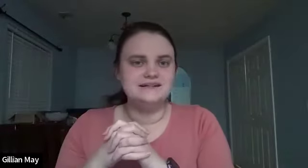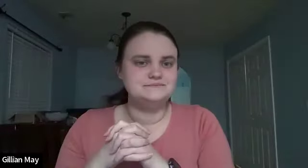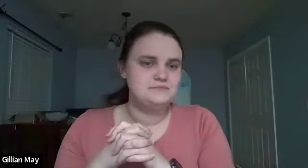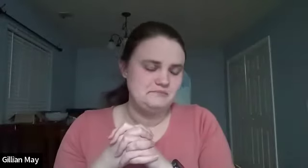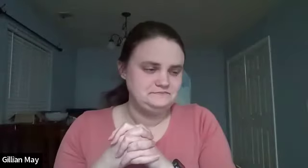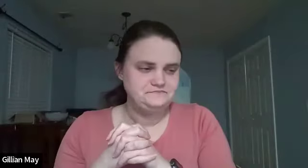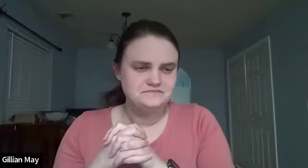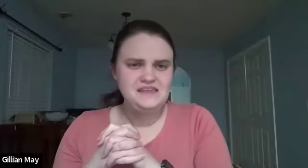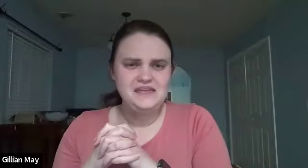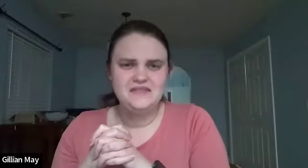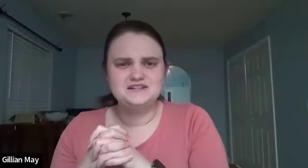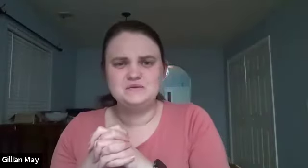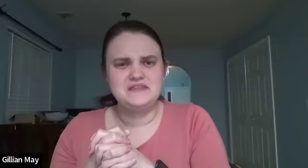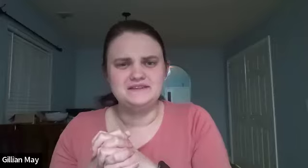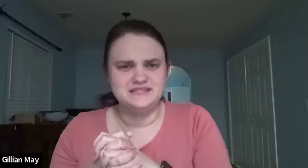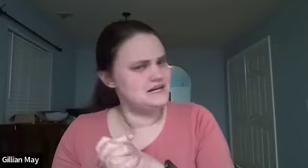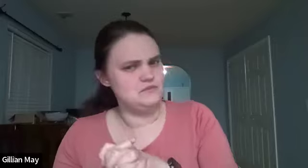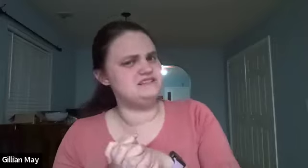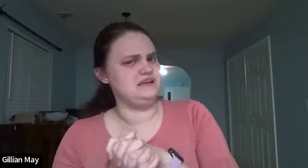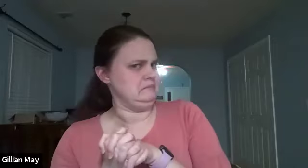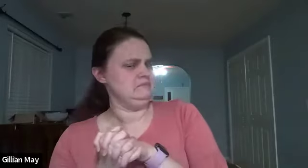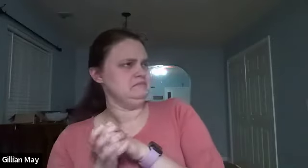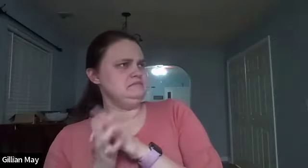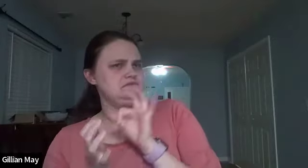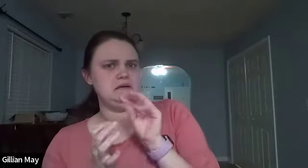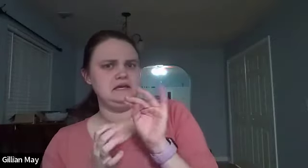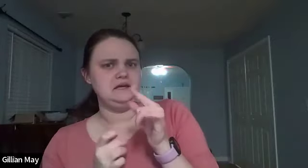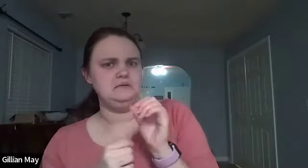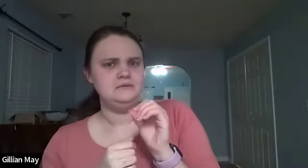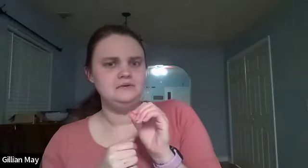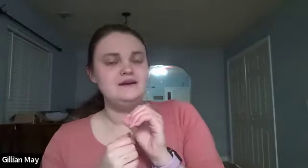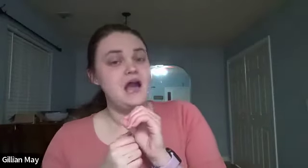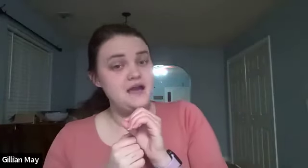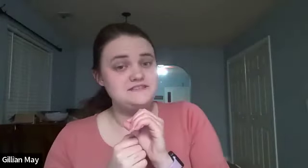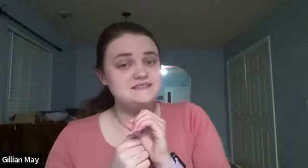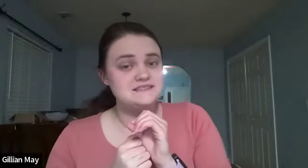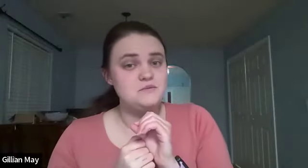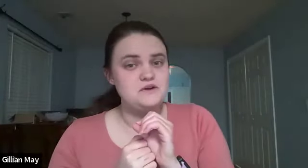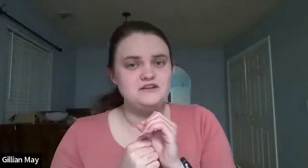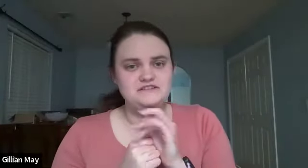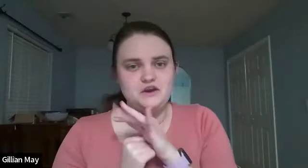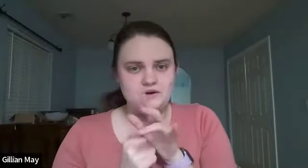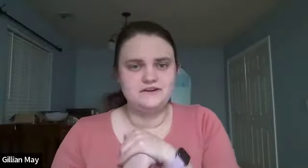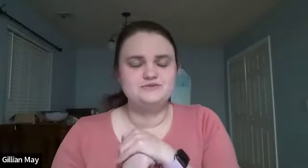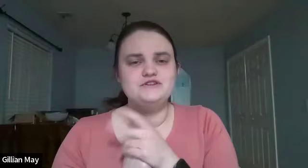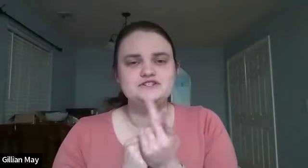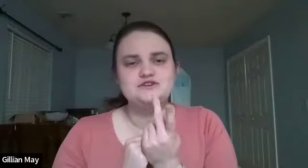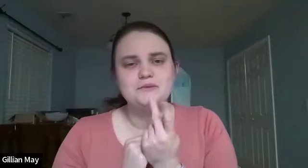And that is one that I've seen, and I'm always like, flamingo. I have seen some when they're like they don't want a finger swell, they'll just go,